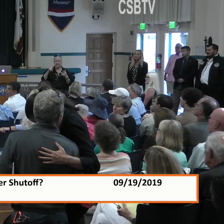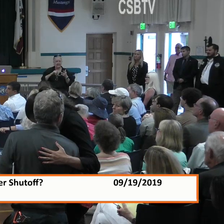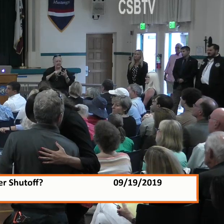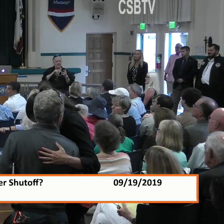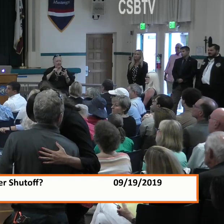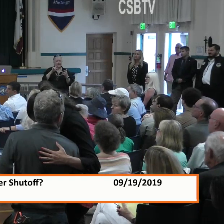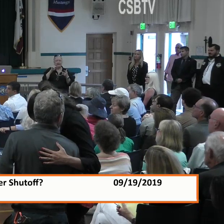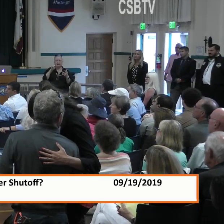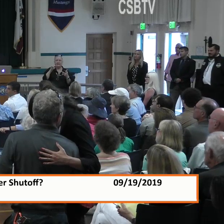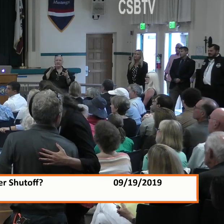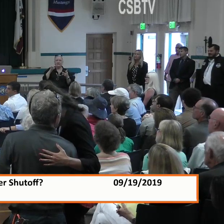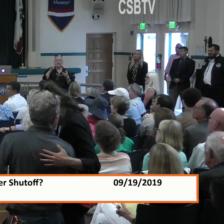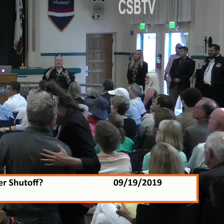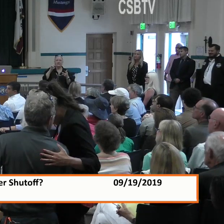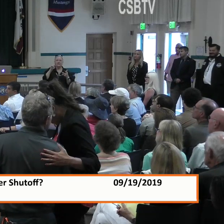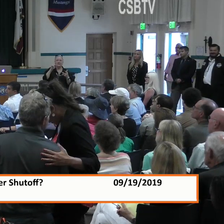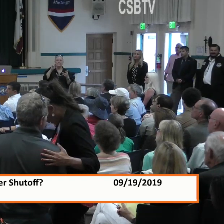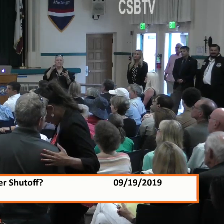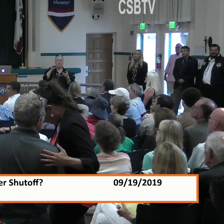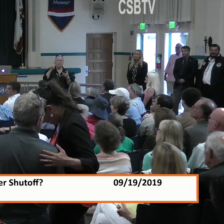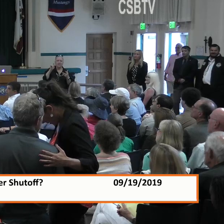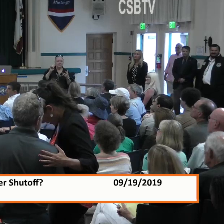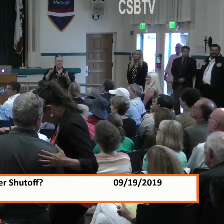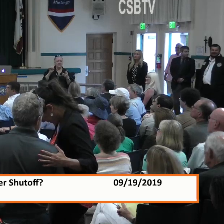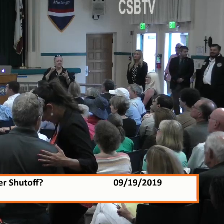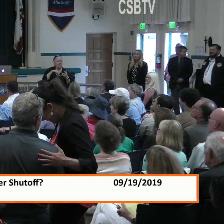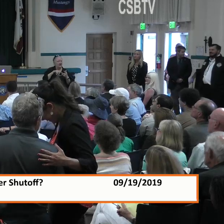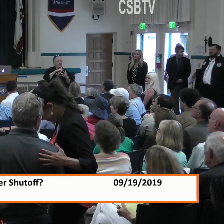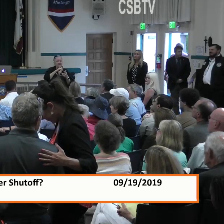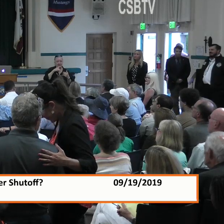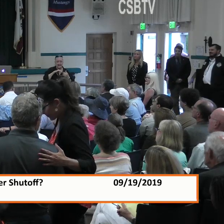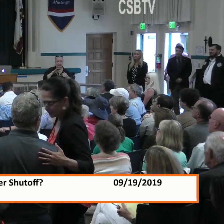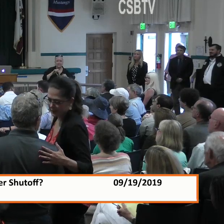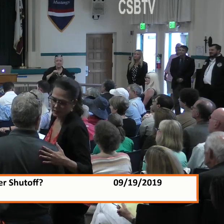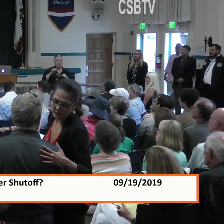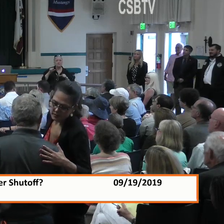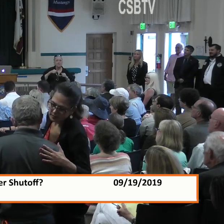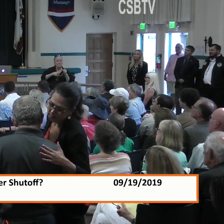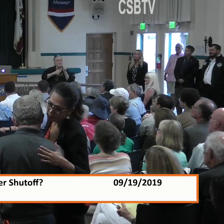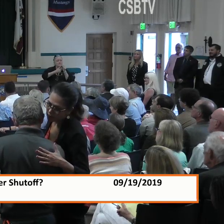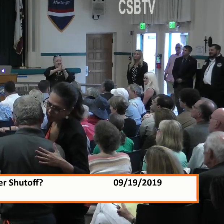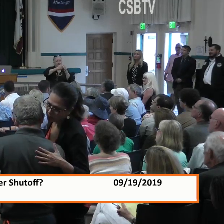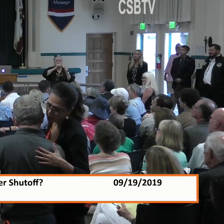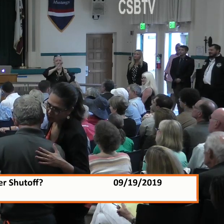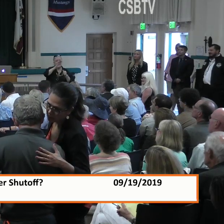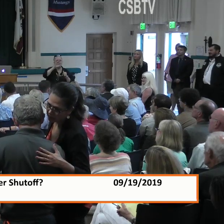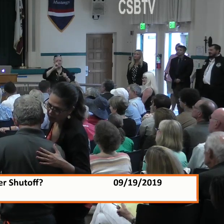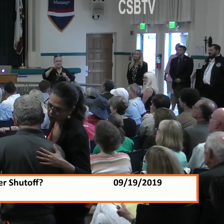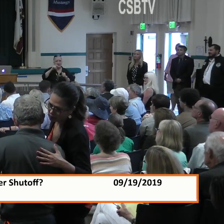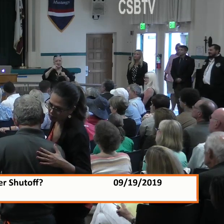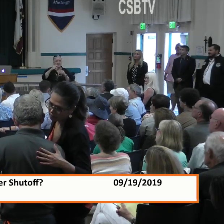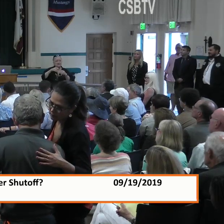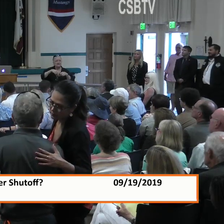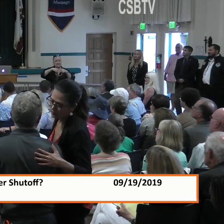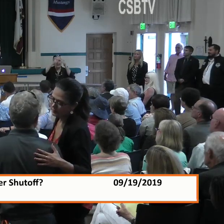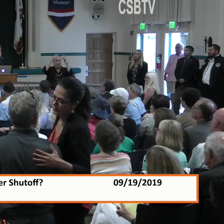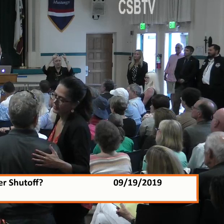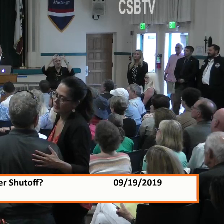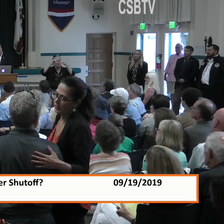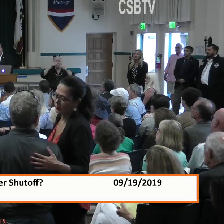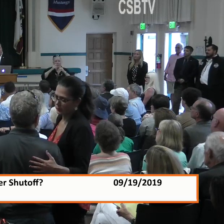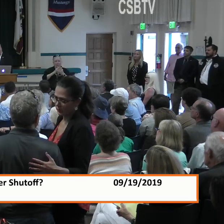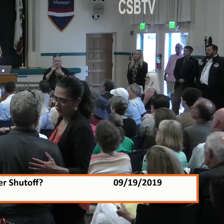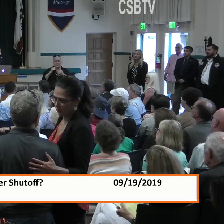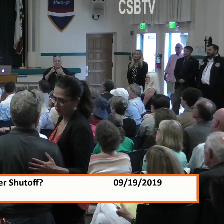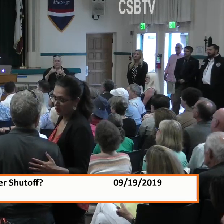or anyone else that they have the ability to back up their cell towers for a week or however long it